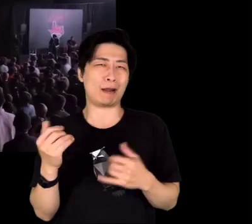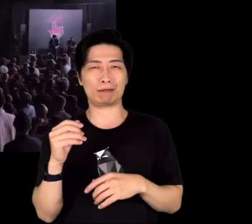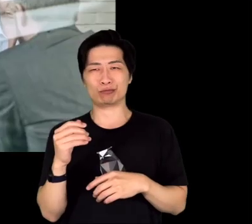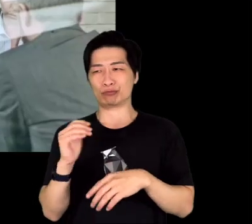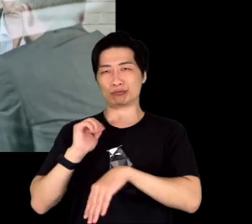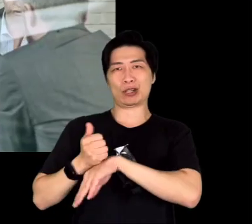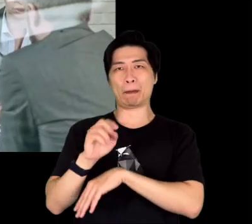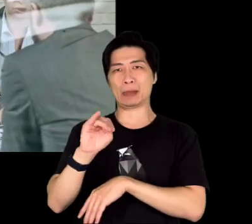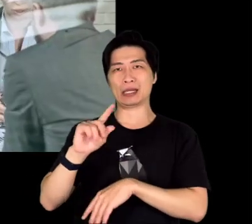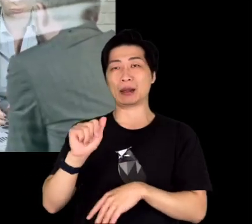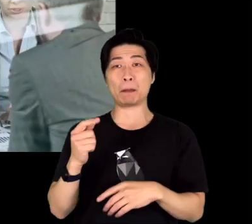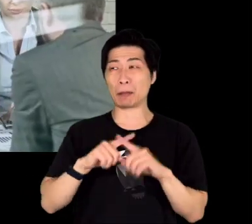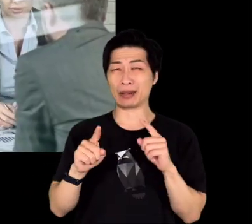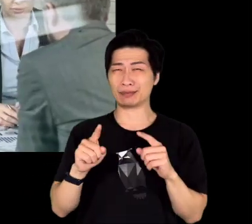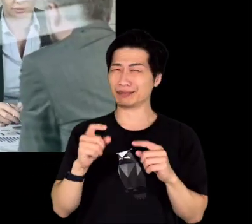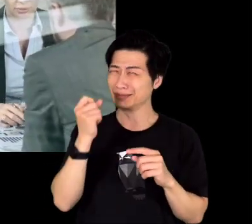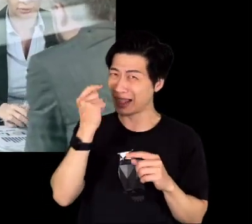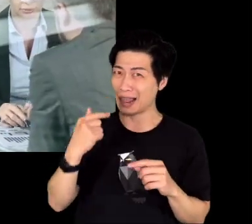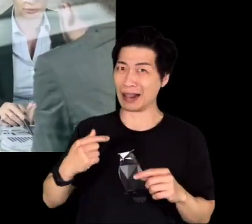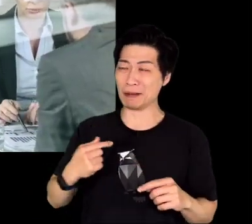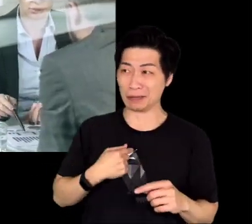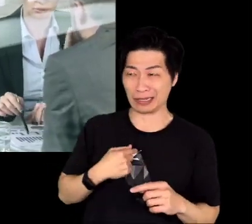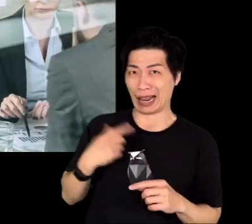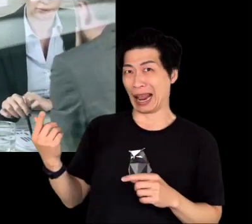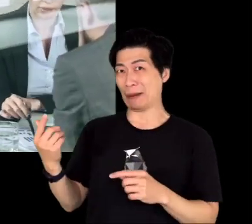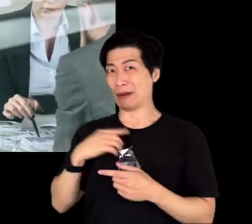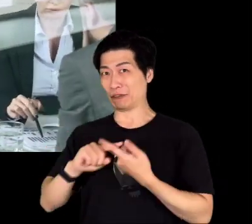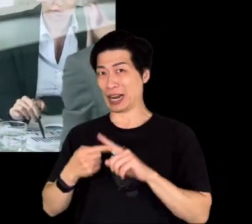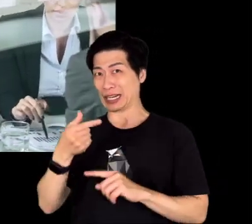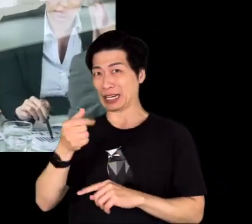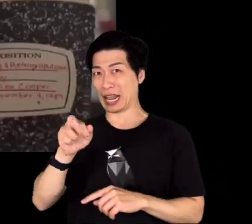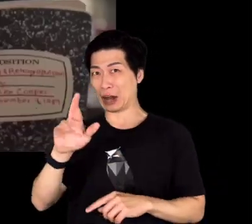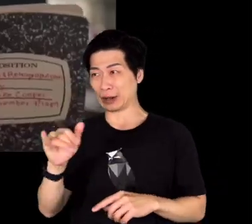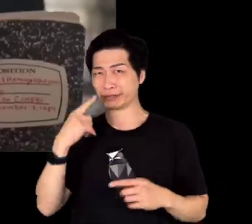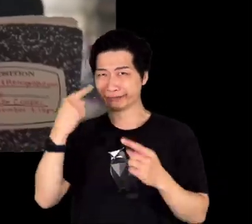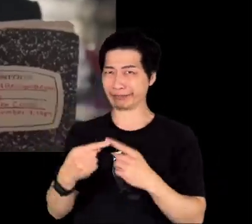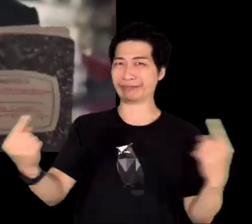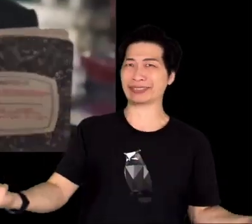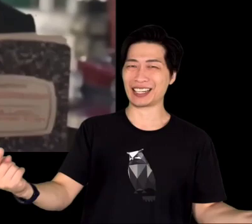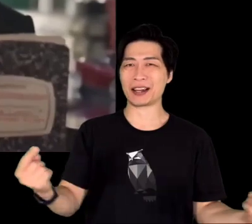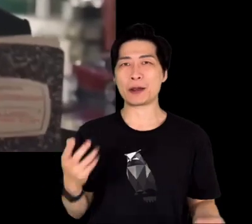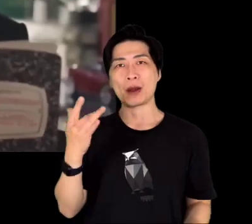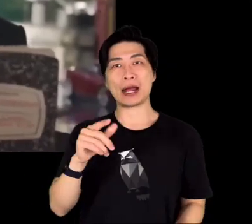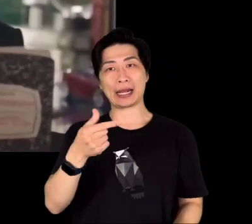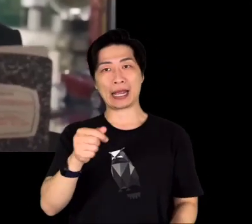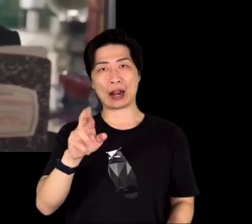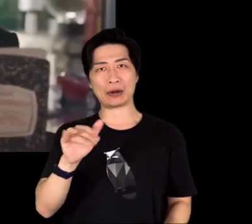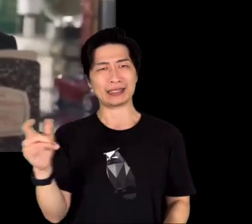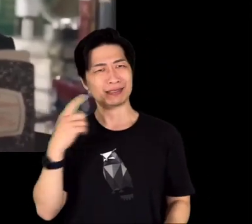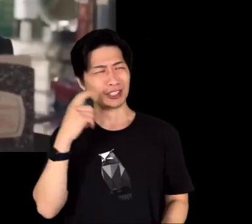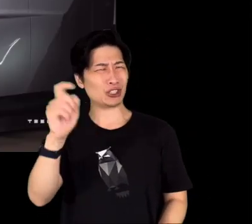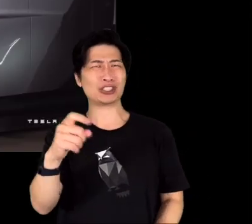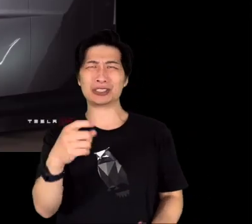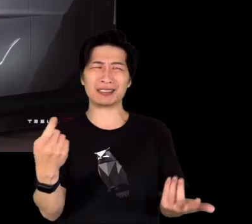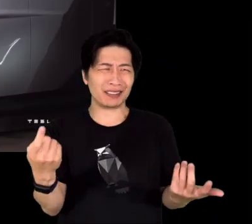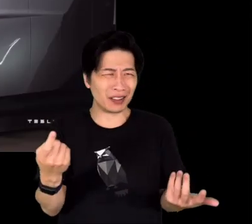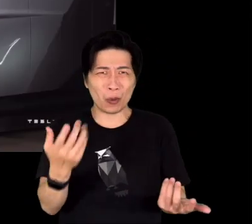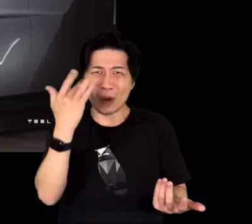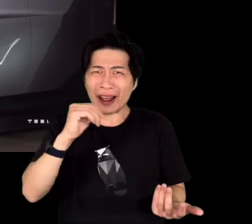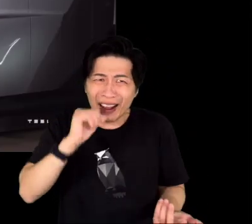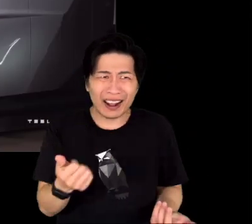legacy media. However, this is where my friend and I spent most of our time disagreeing. Gary thinks that Tesla's ability to play the game should